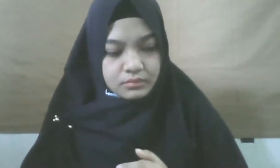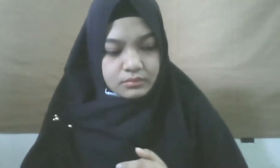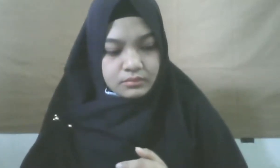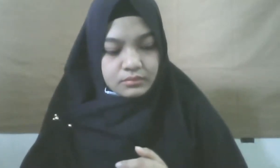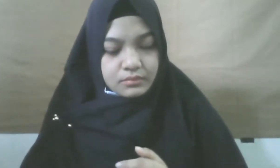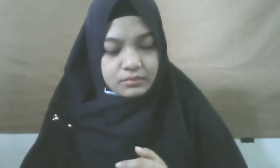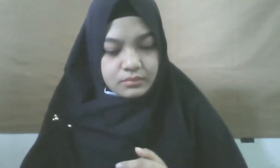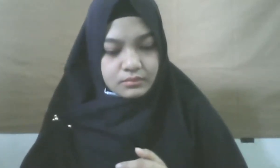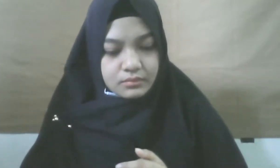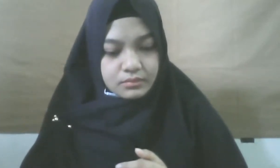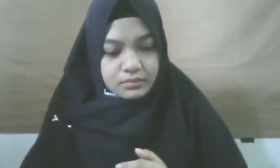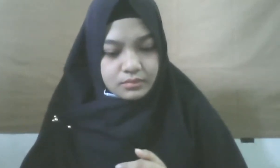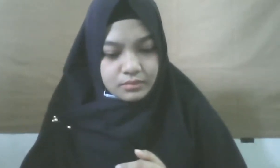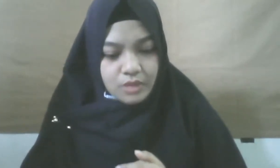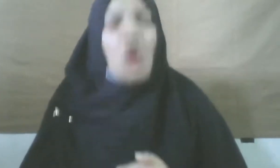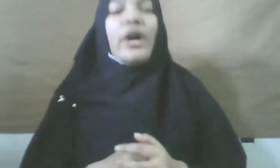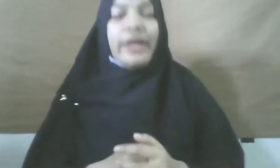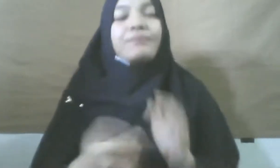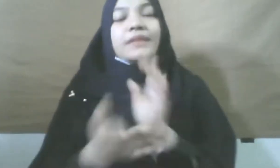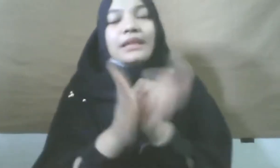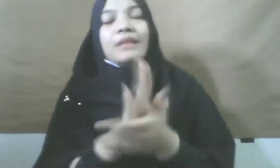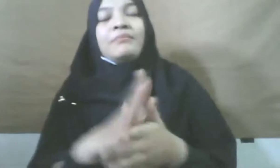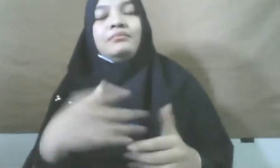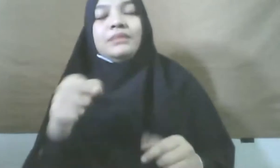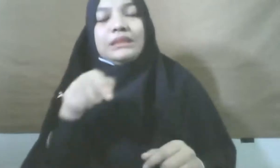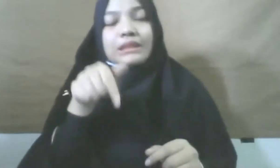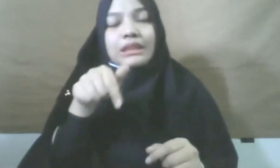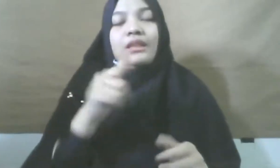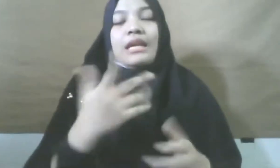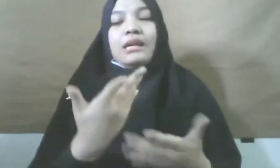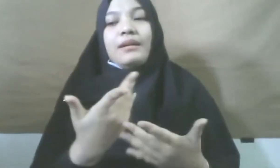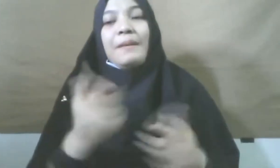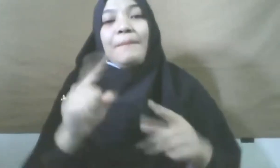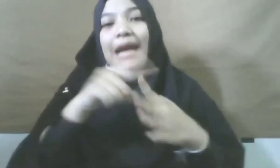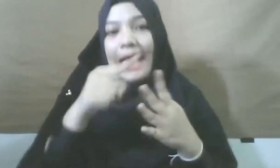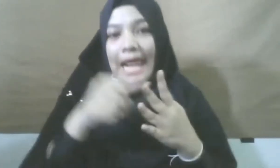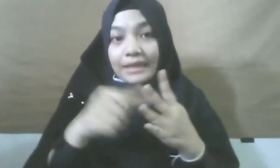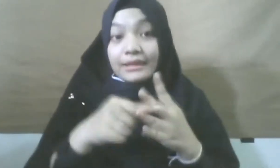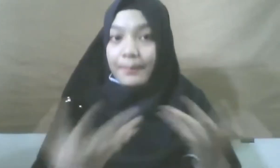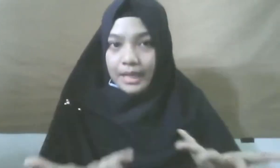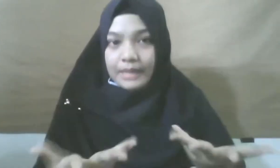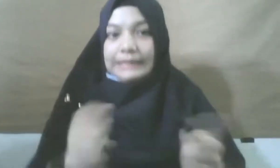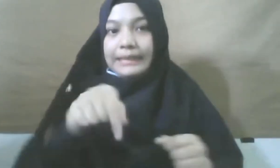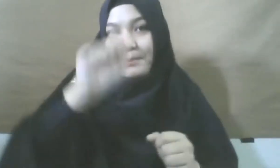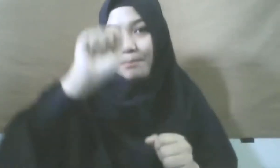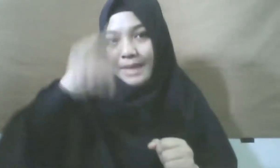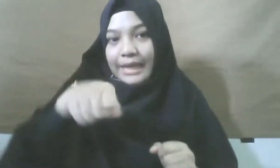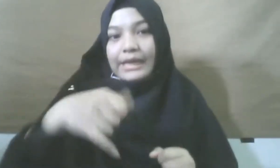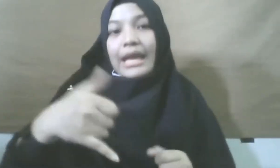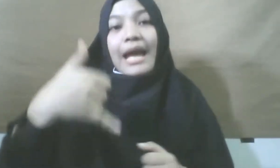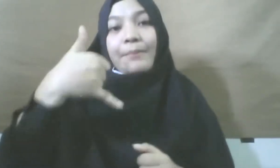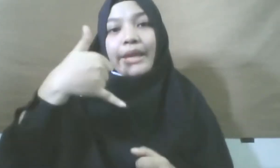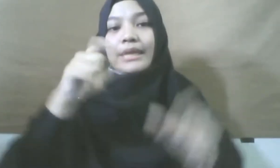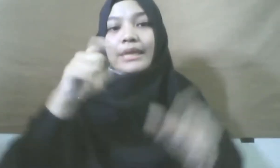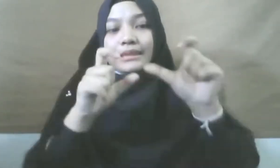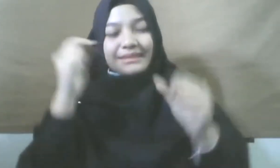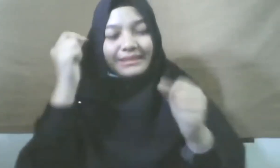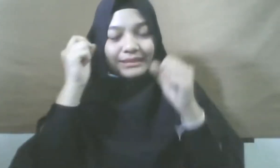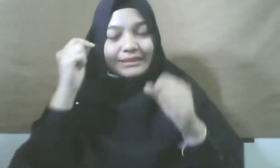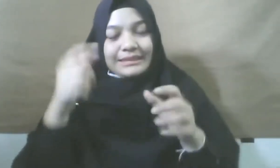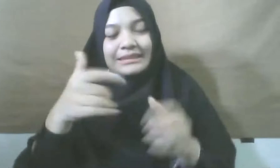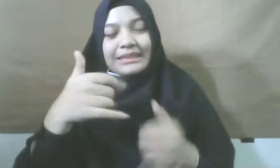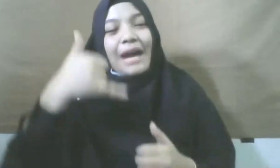people use smartphones, and it's also accessible via JAWS software or equivalent for the